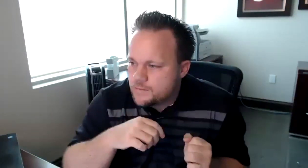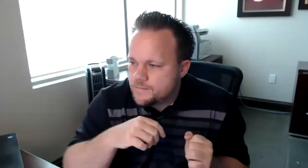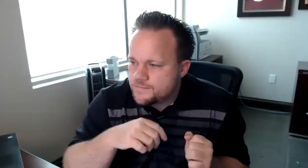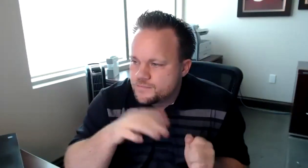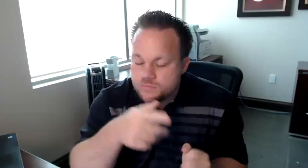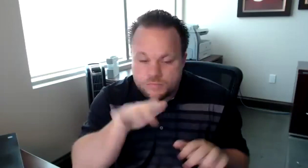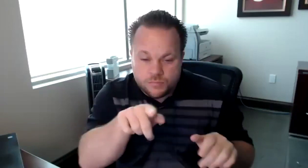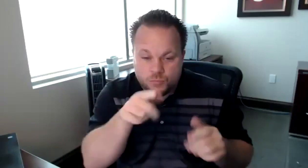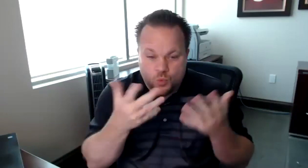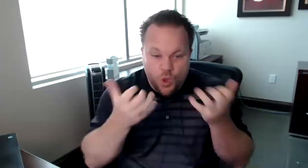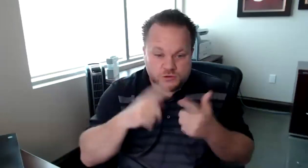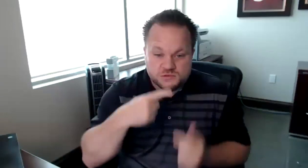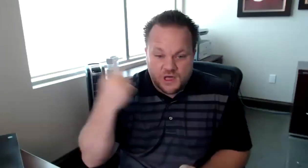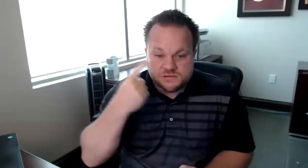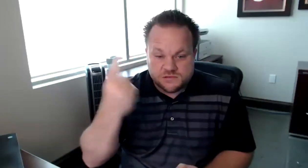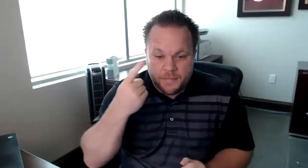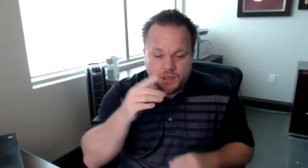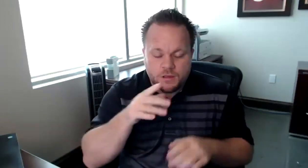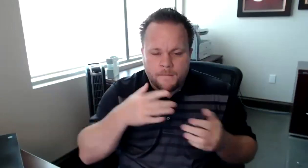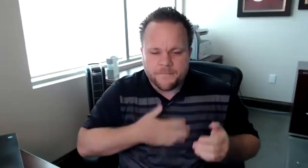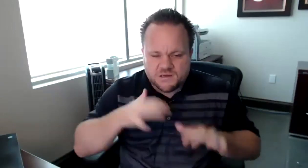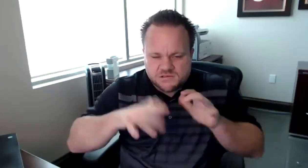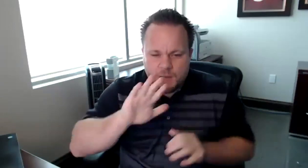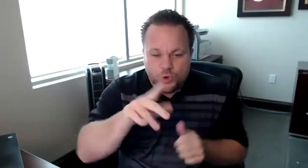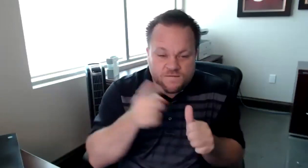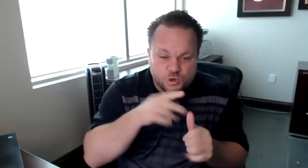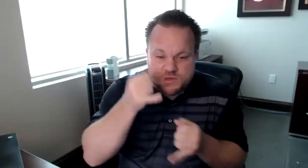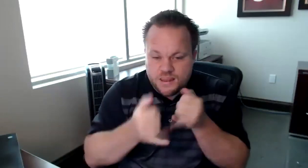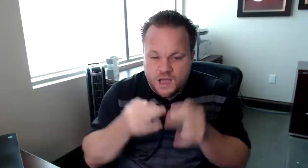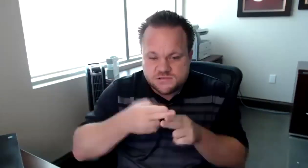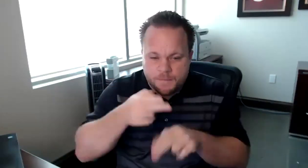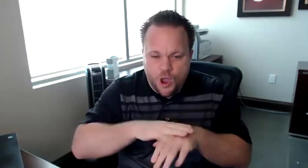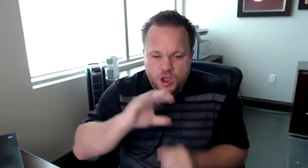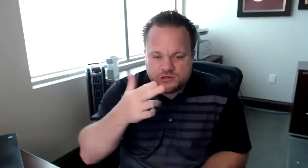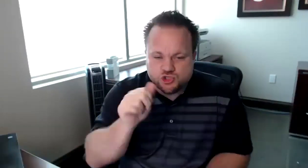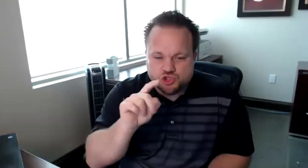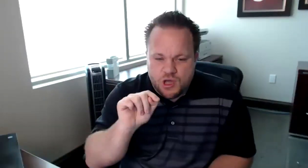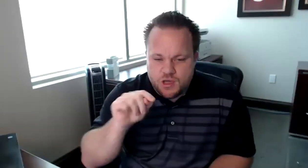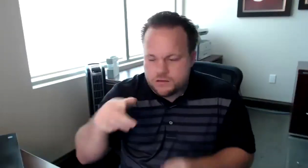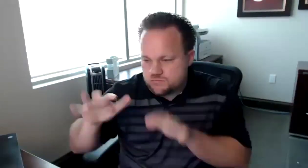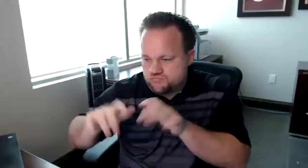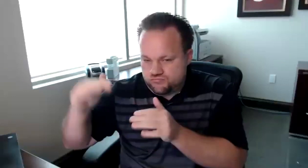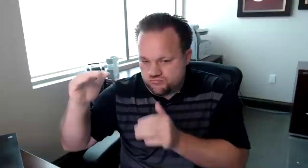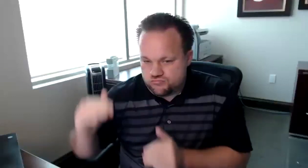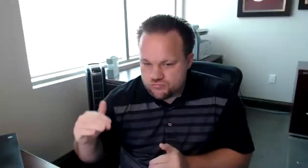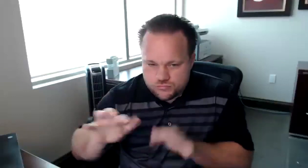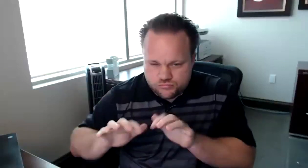automatic deletion from the Zoom meeting. If you want to say something, please type your first and last name on the chat